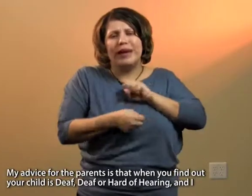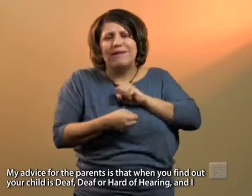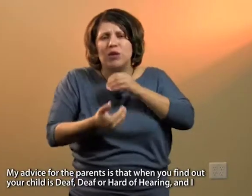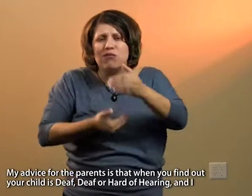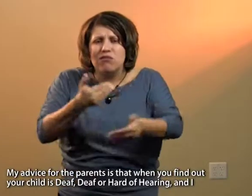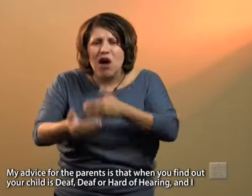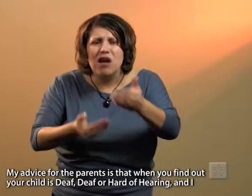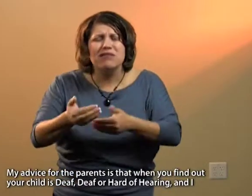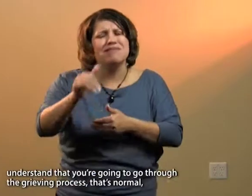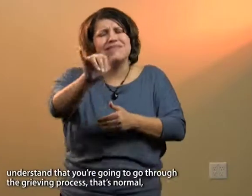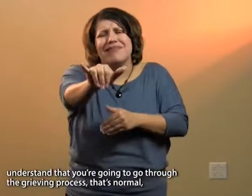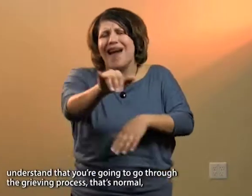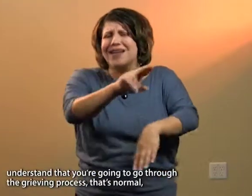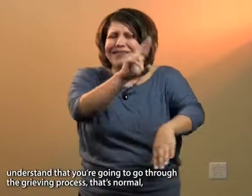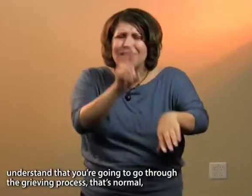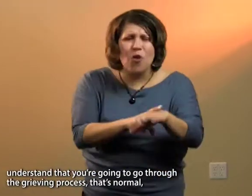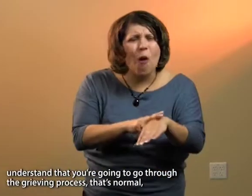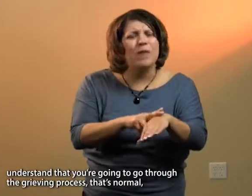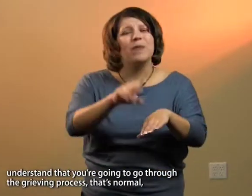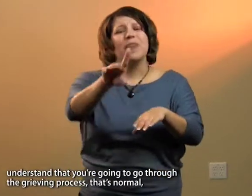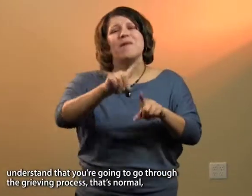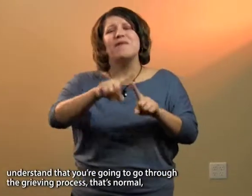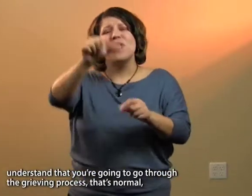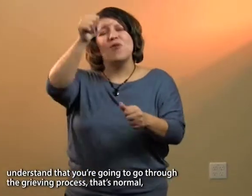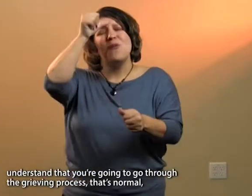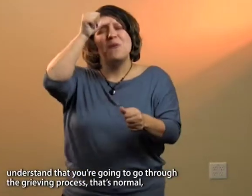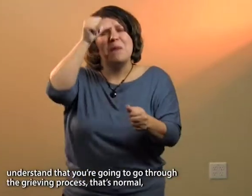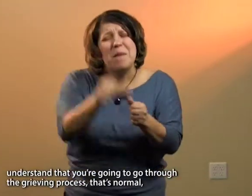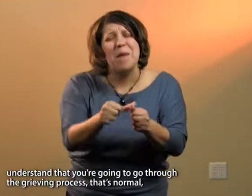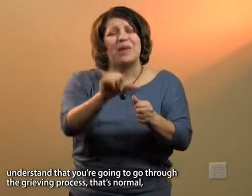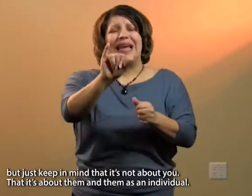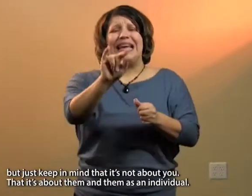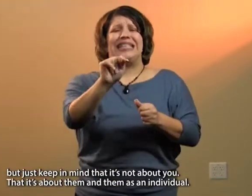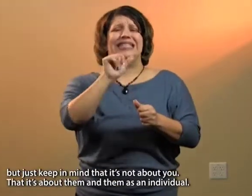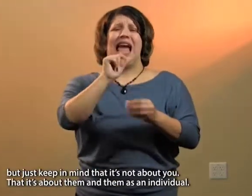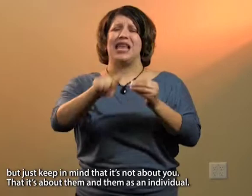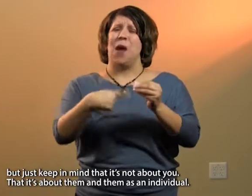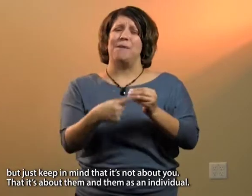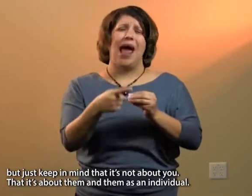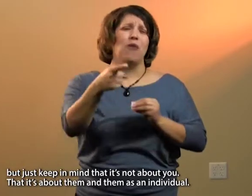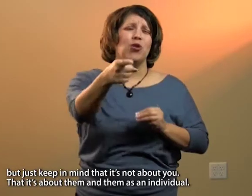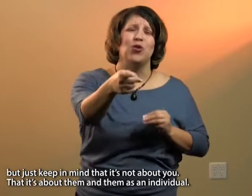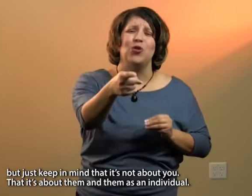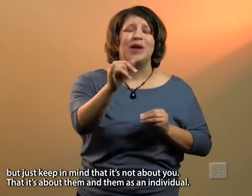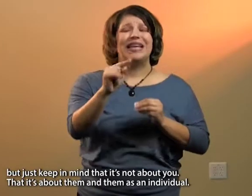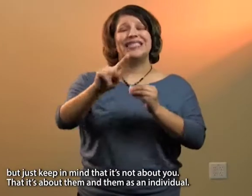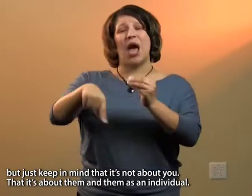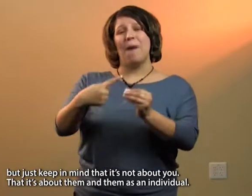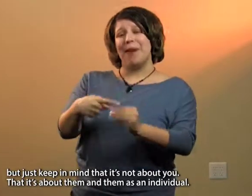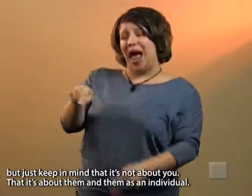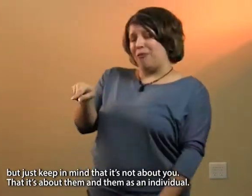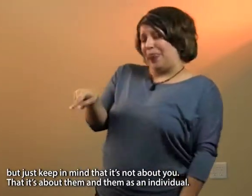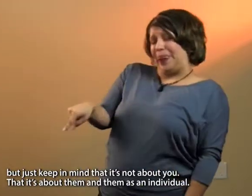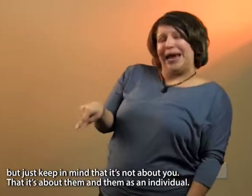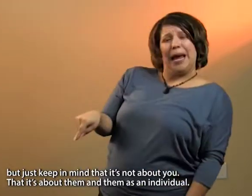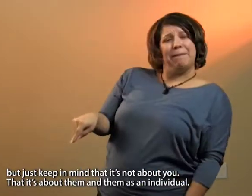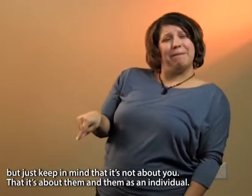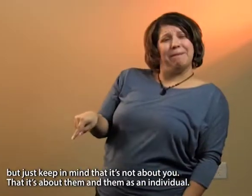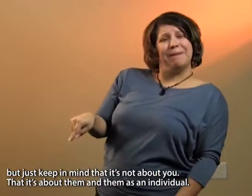and i understand you're going to go through the grieving process that's normal but just keep in mind that it's not about you that it's about